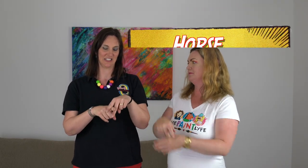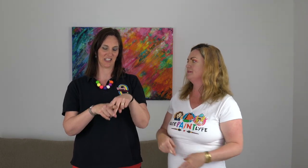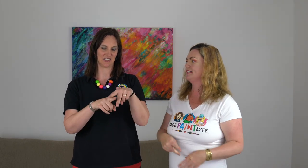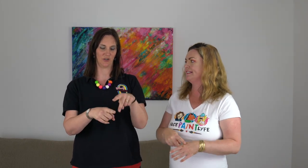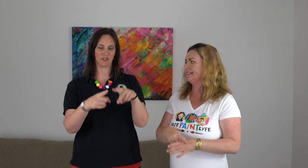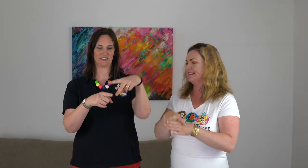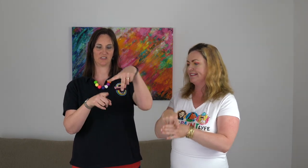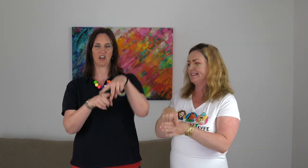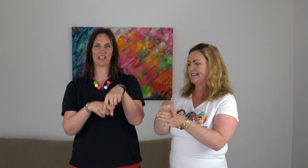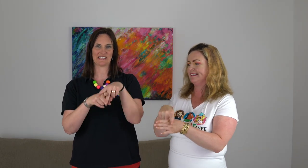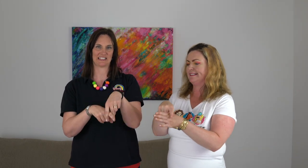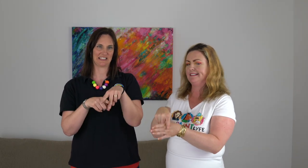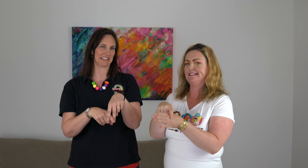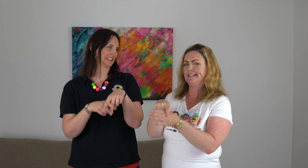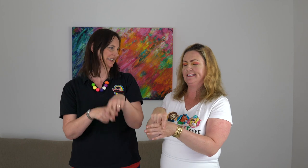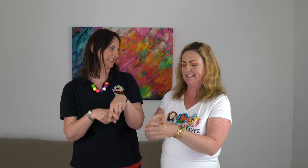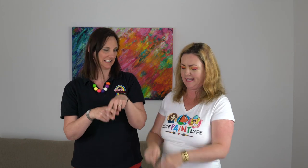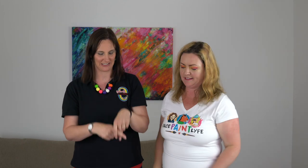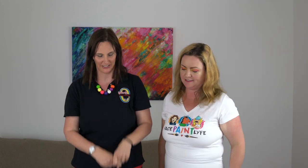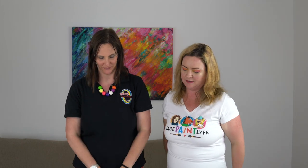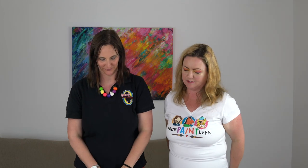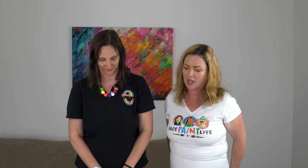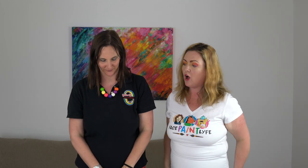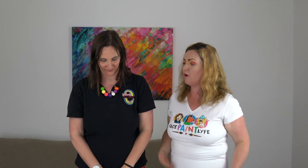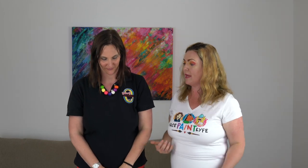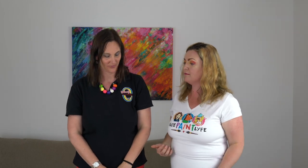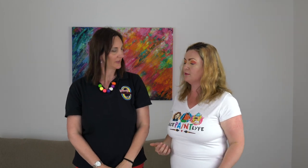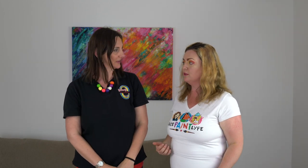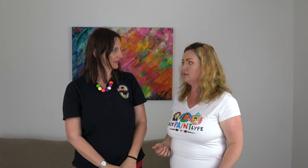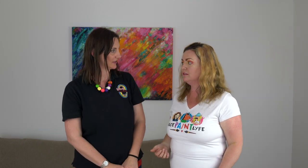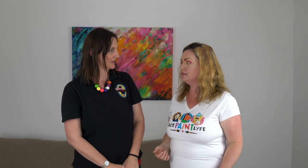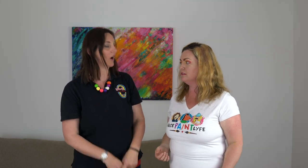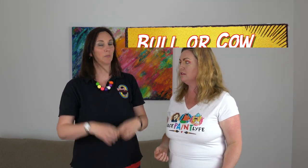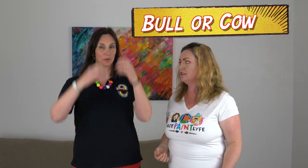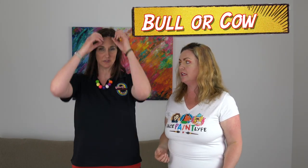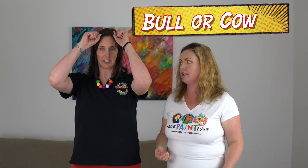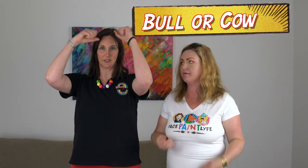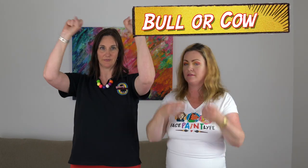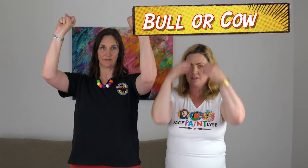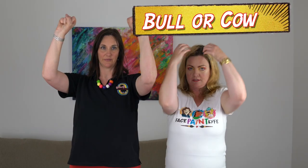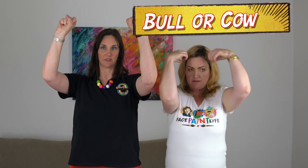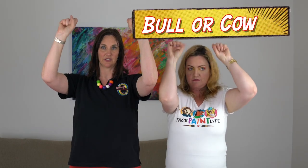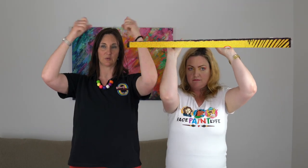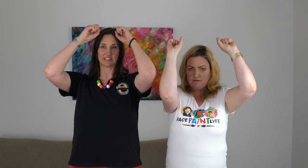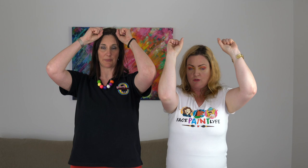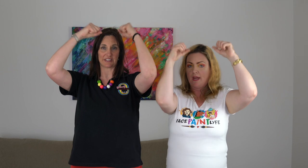It's like the horse and the rider. Yeah. Cool. Oh, and bull. Oh, bull, yeah. Just the same as